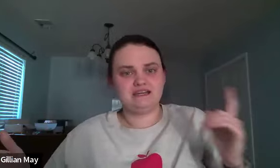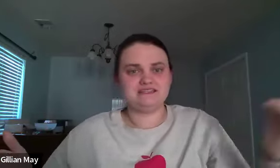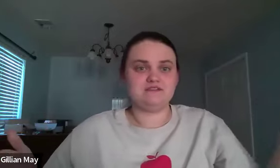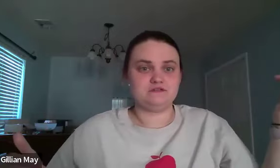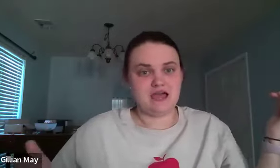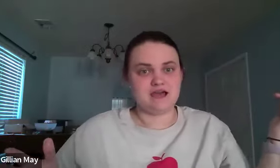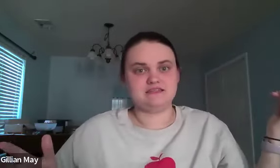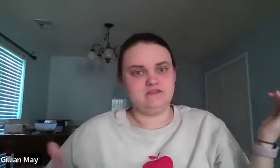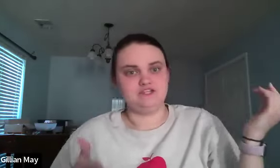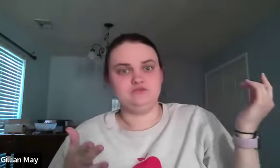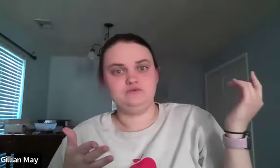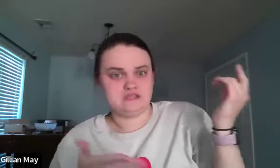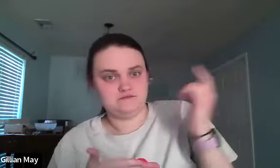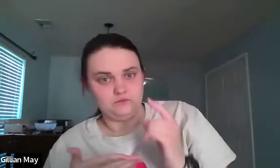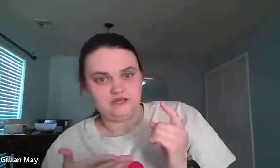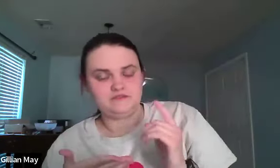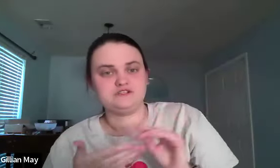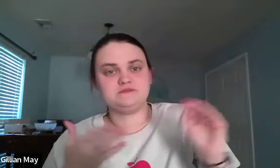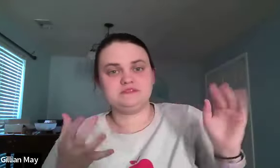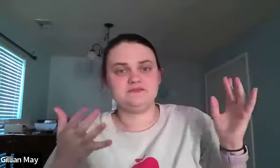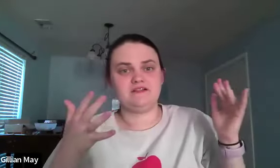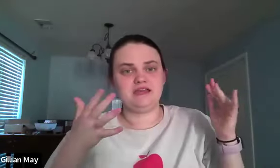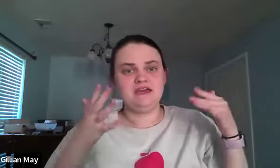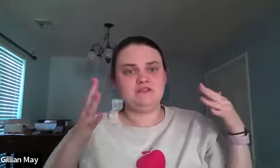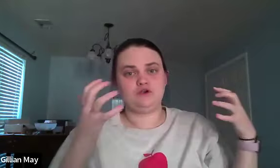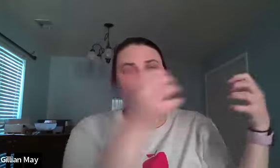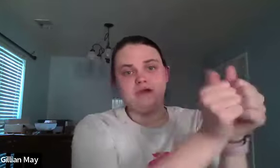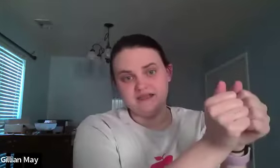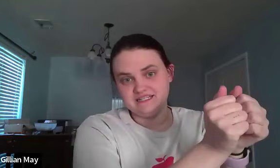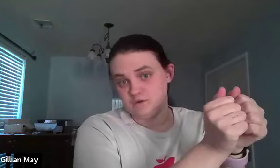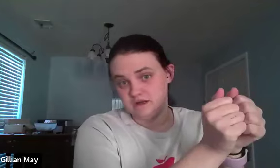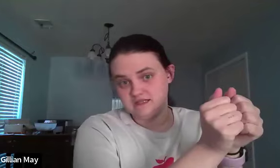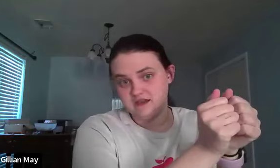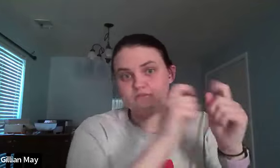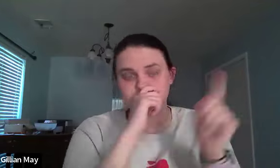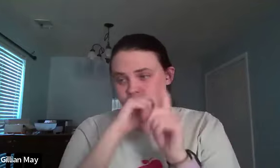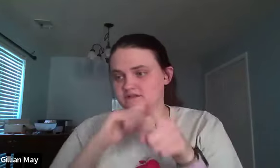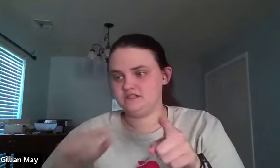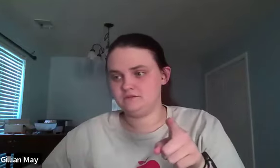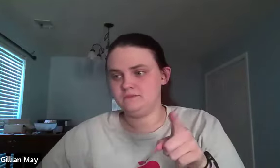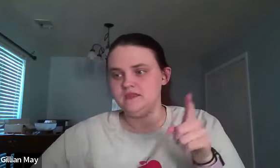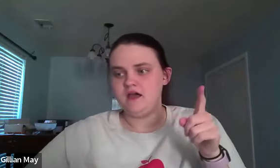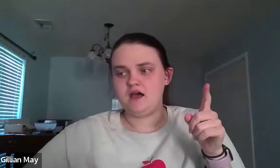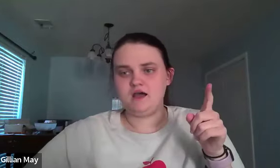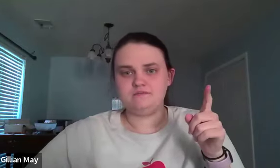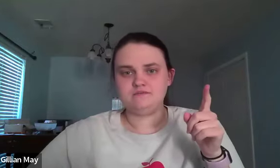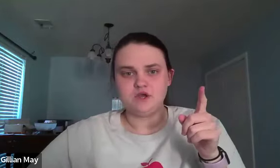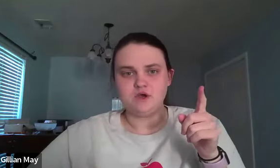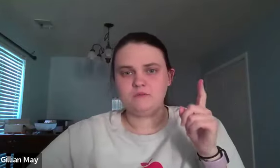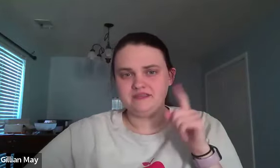a sign for last and then do the sign for week. There's a specific, like, they're combined into one sign, which we're about to do. But